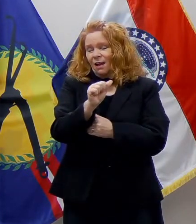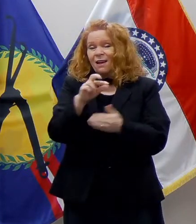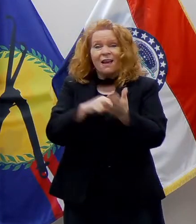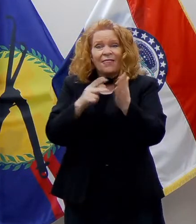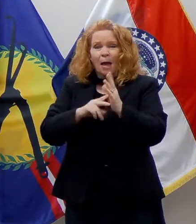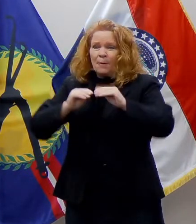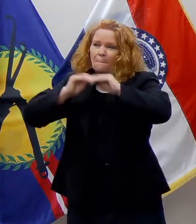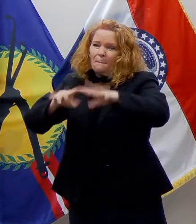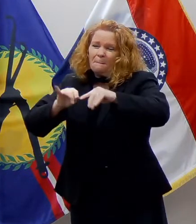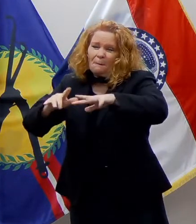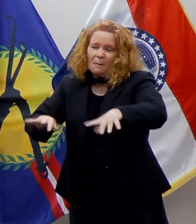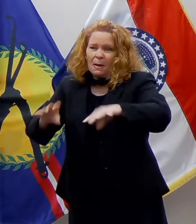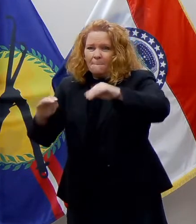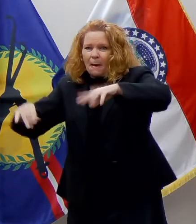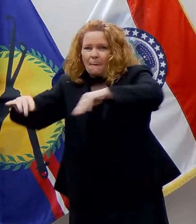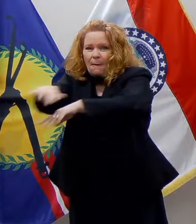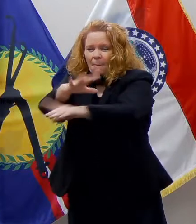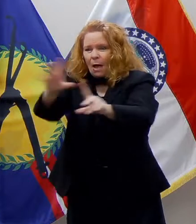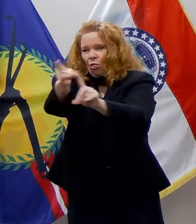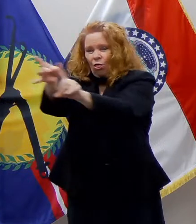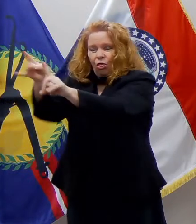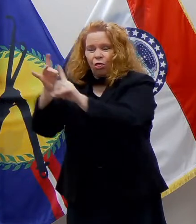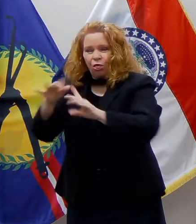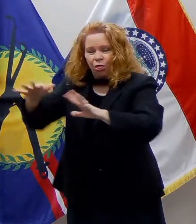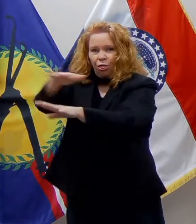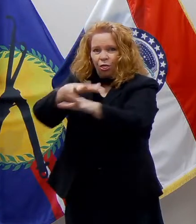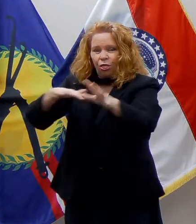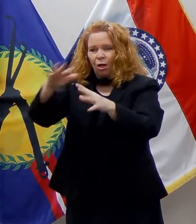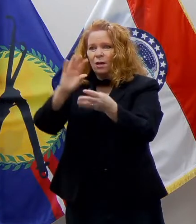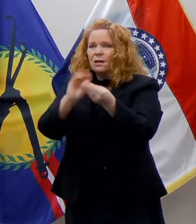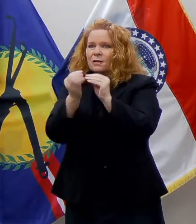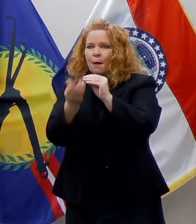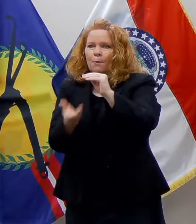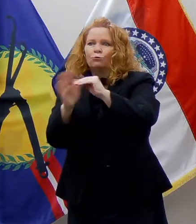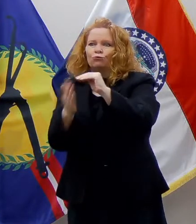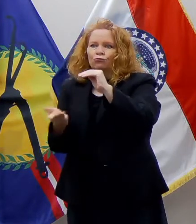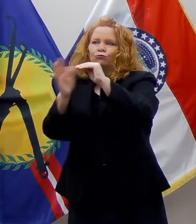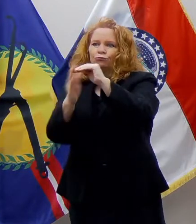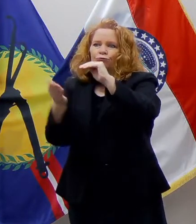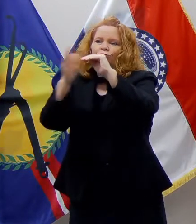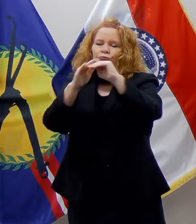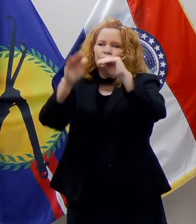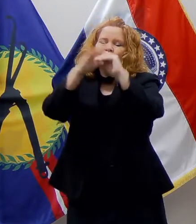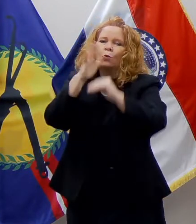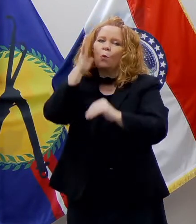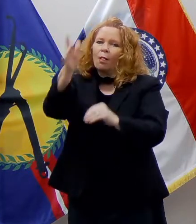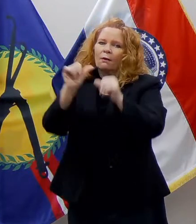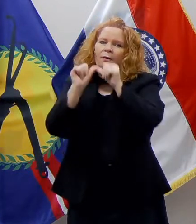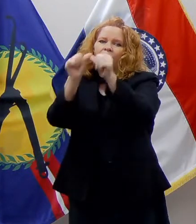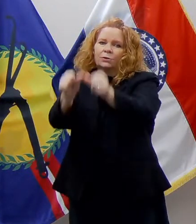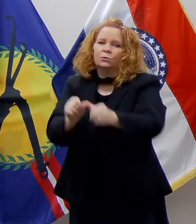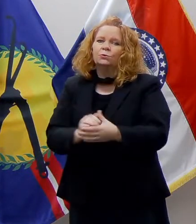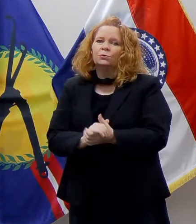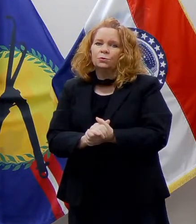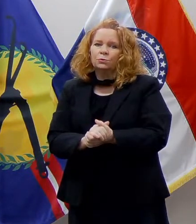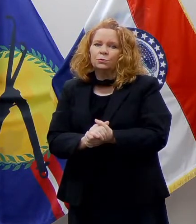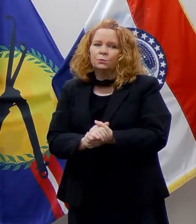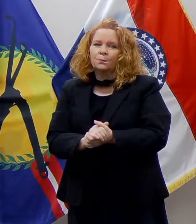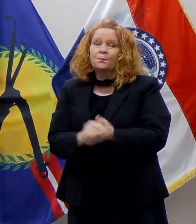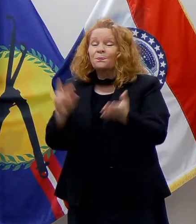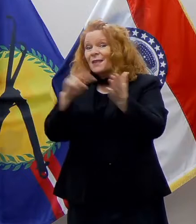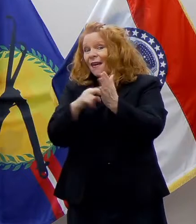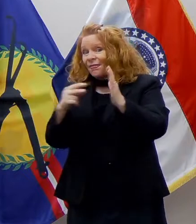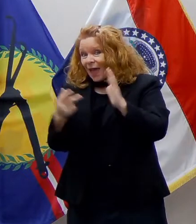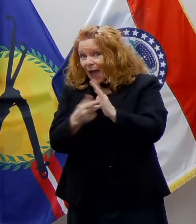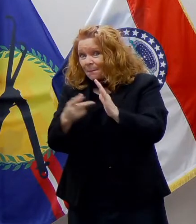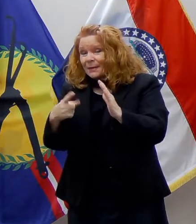before. Cases are likely to continue increasing. This means that you're very likely